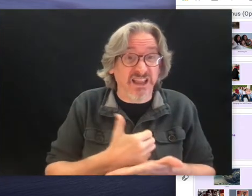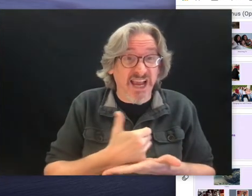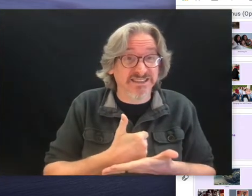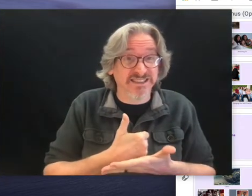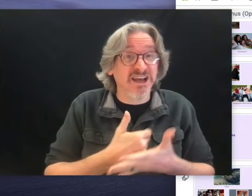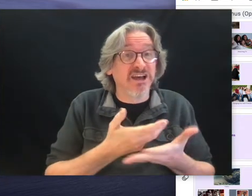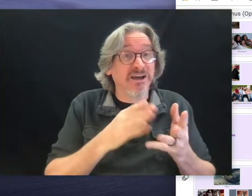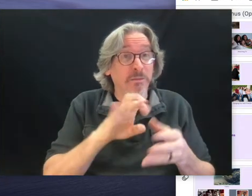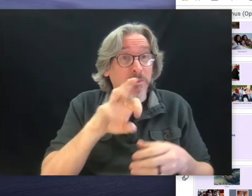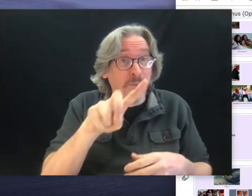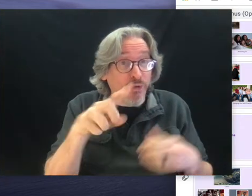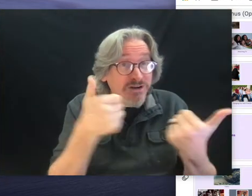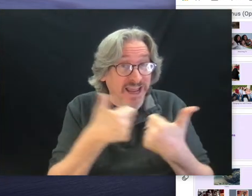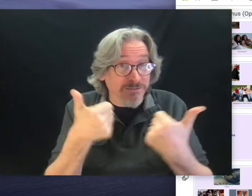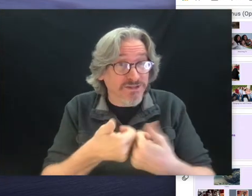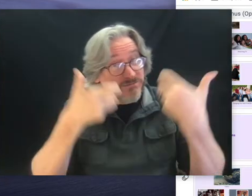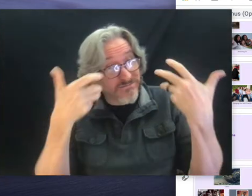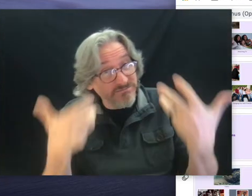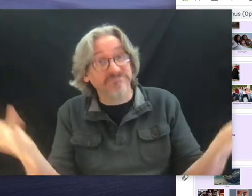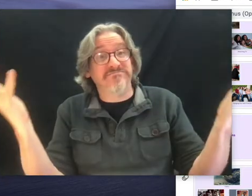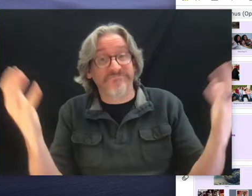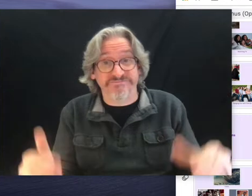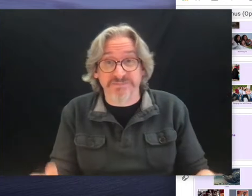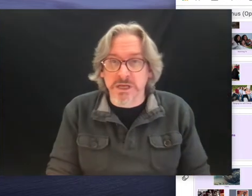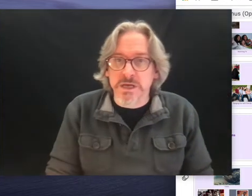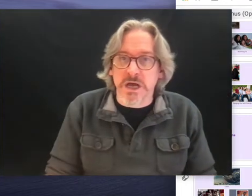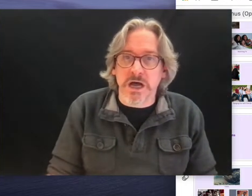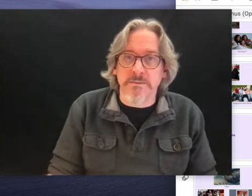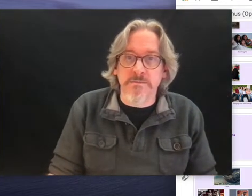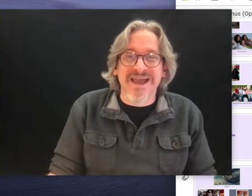I collect board games.